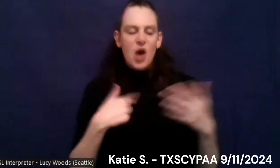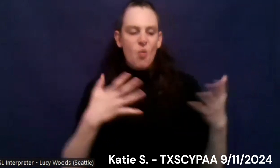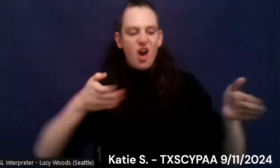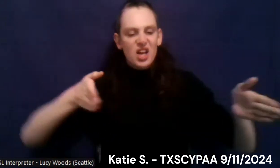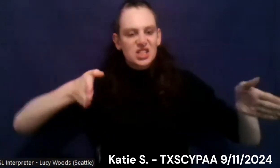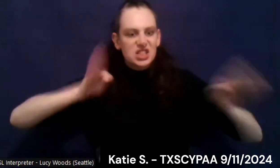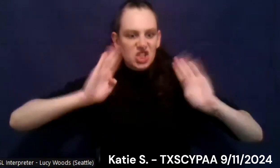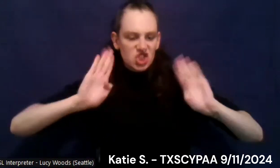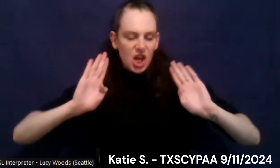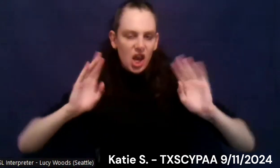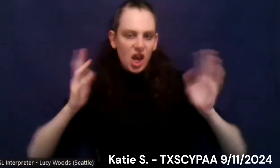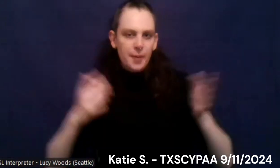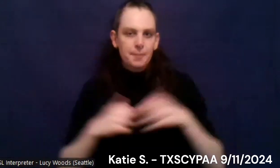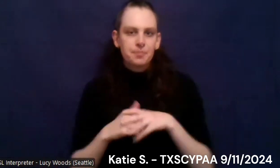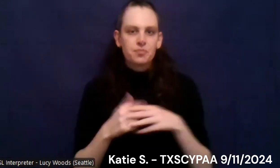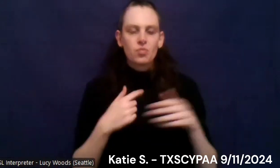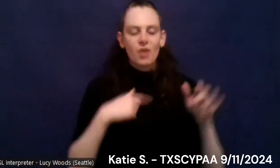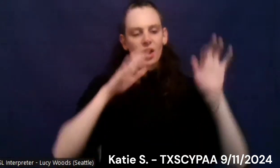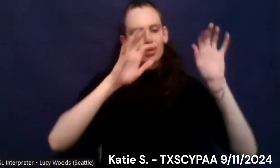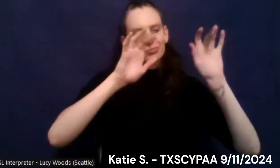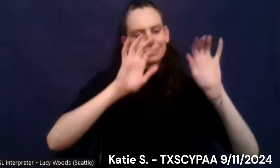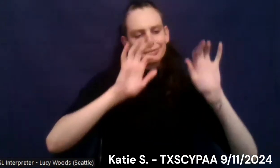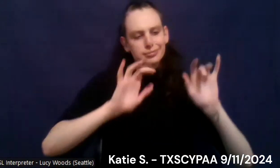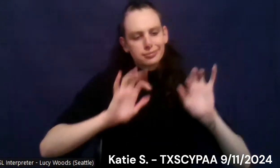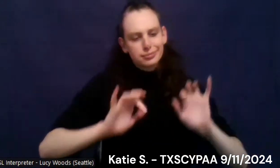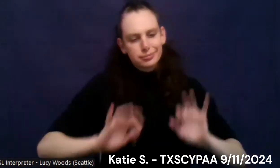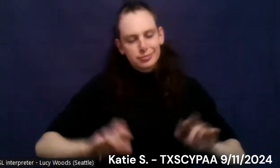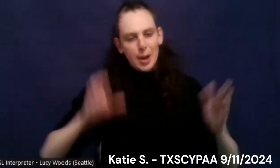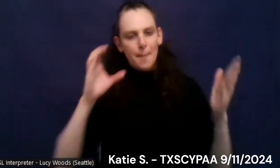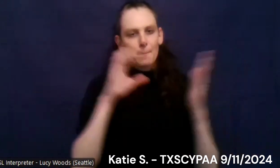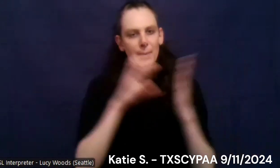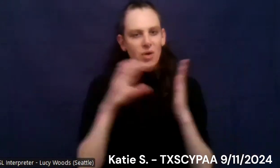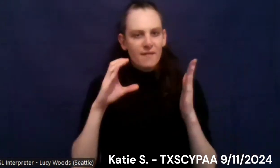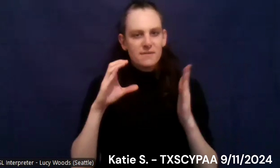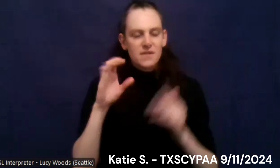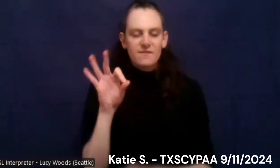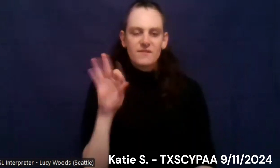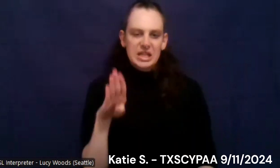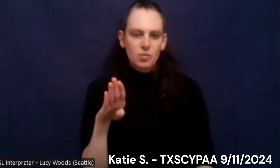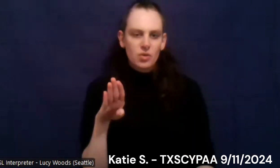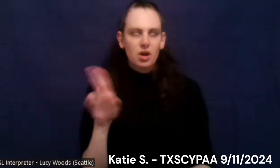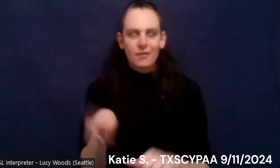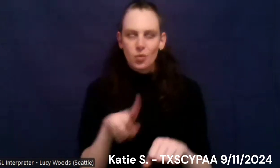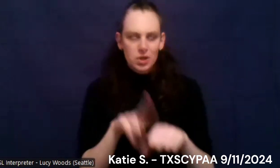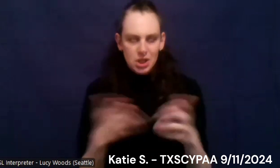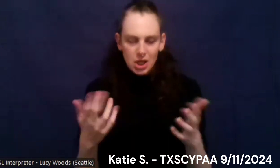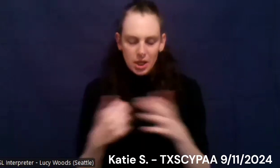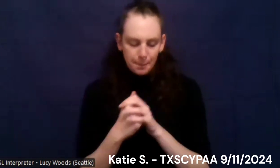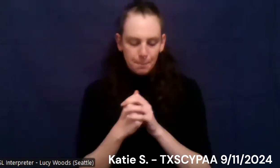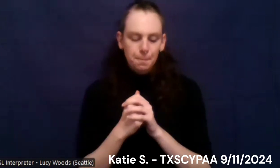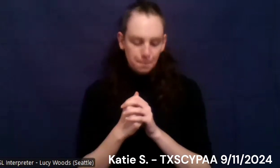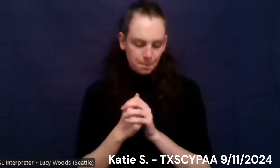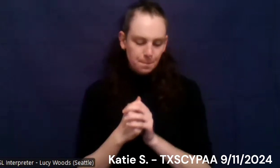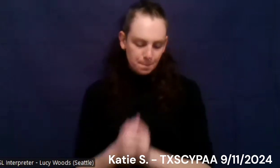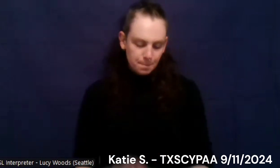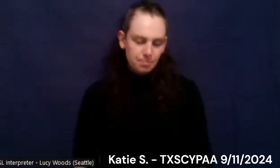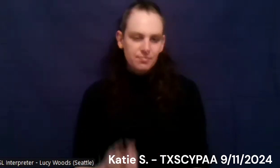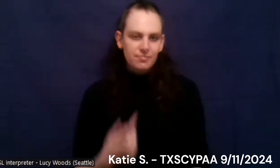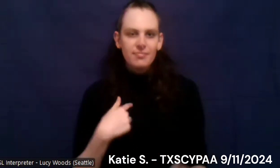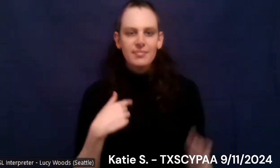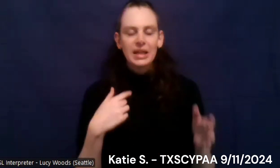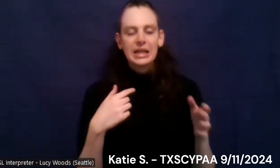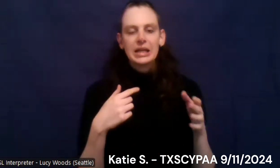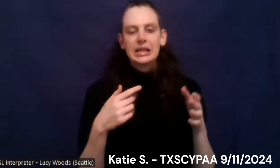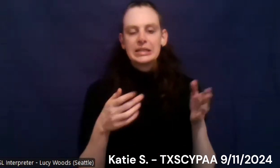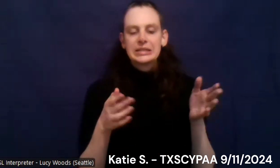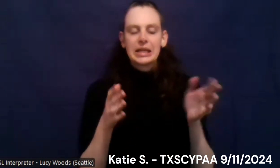attention. So I wrote like a paragraph on Facebook, of course. And I was like, it was a cry for